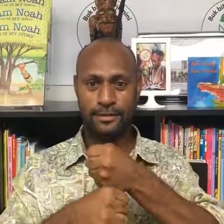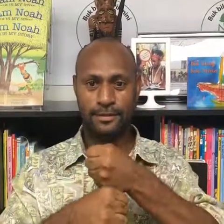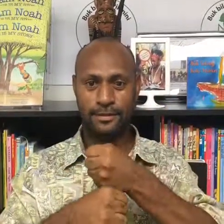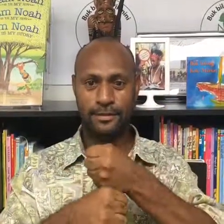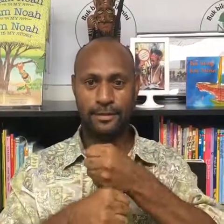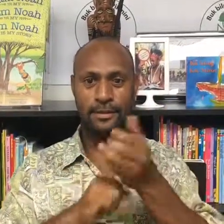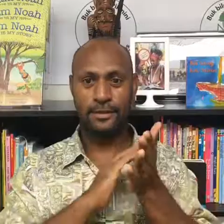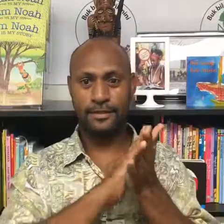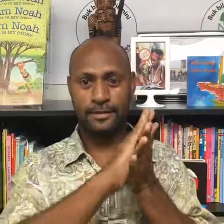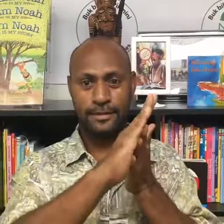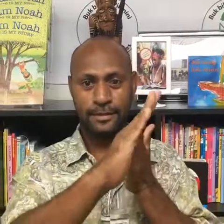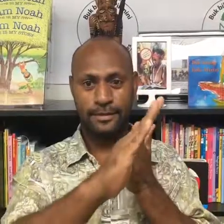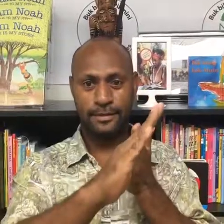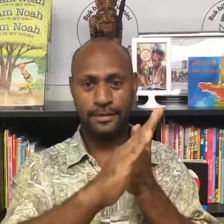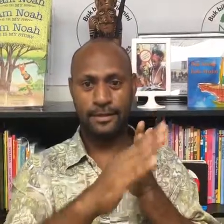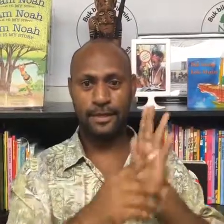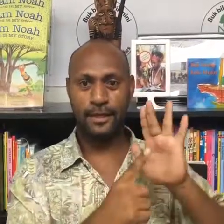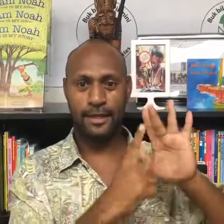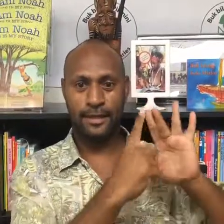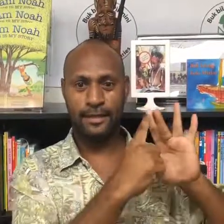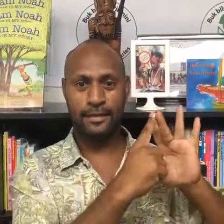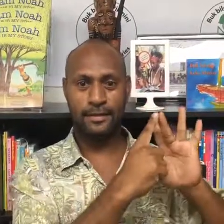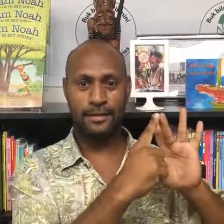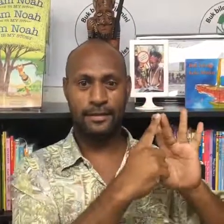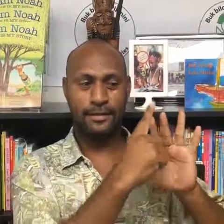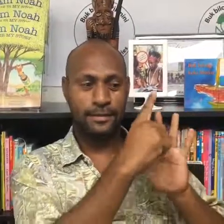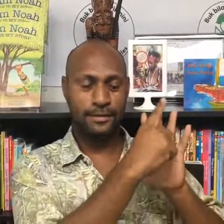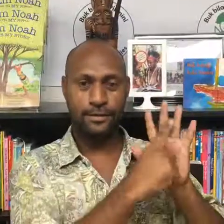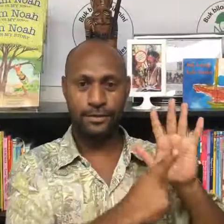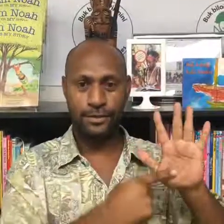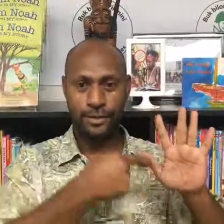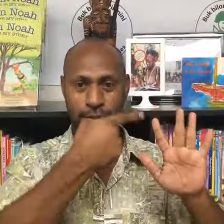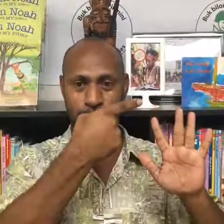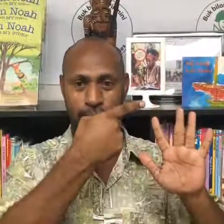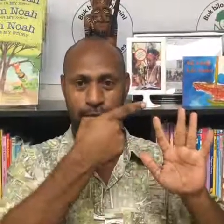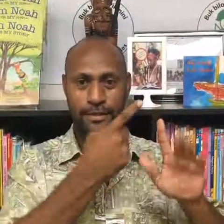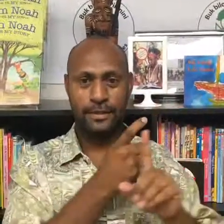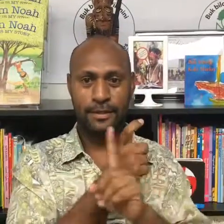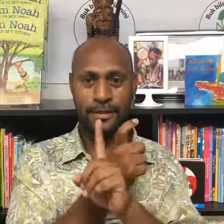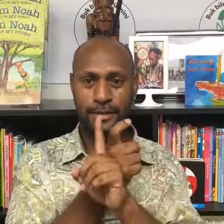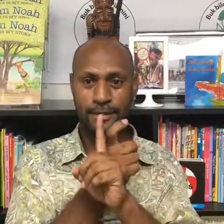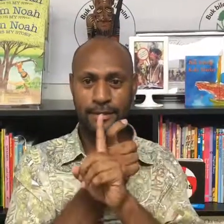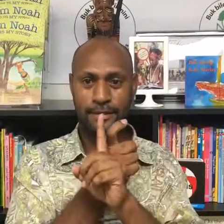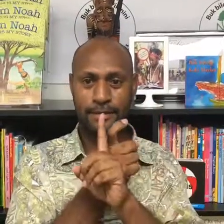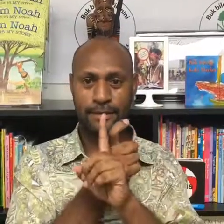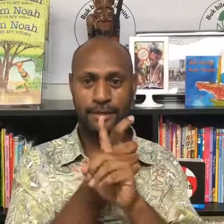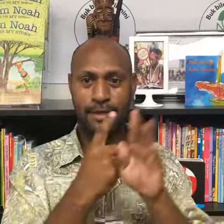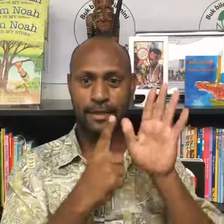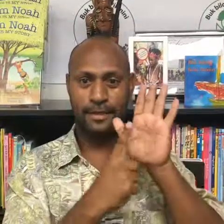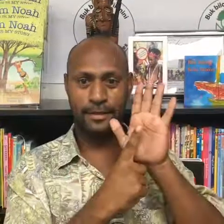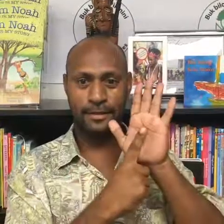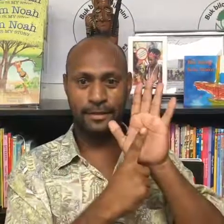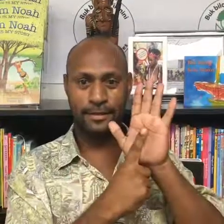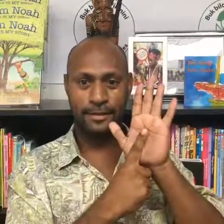G, H, I, J, K,